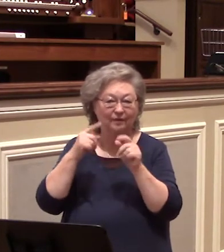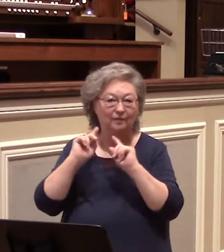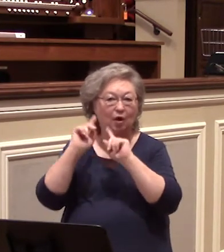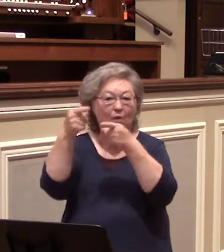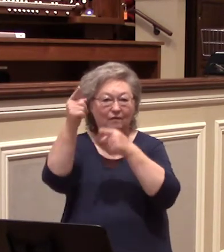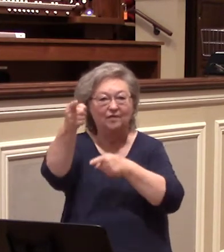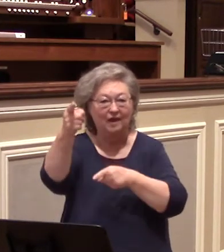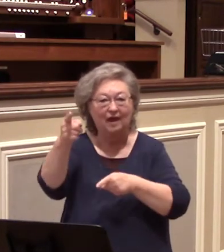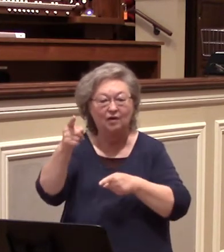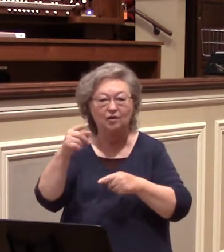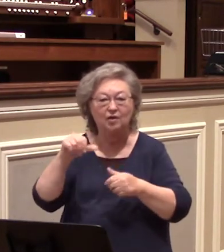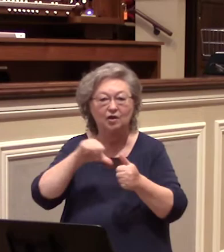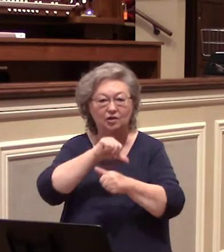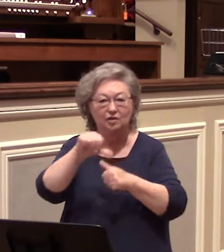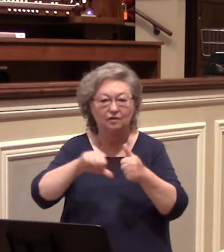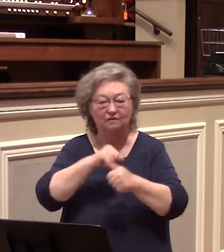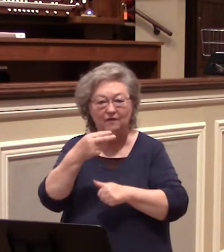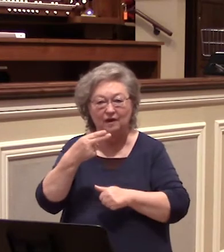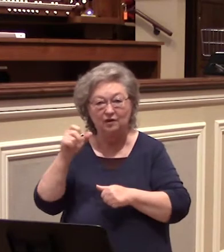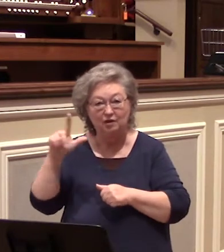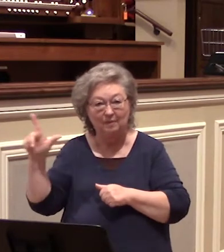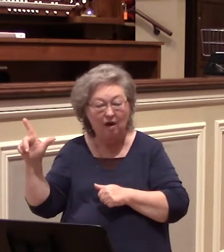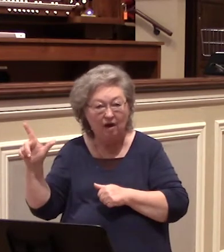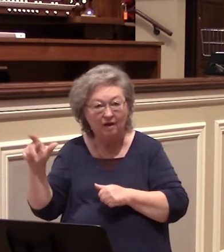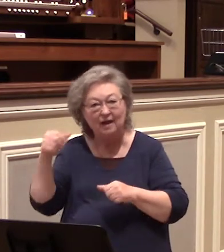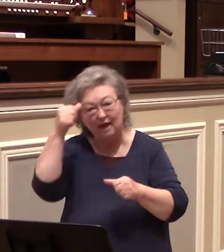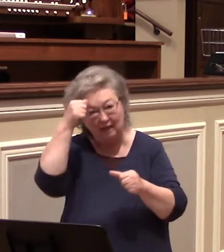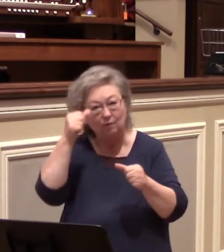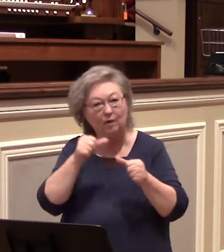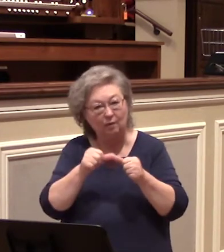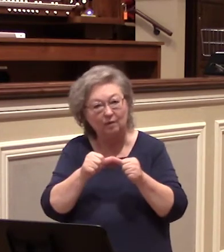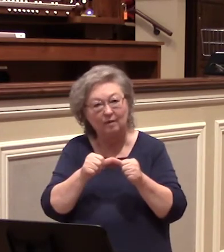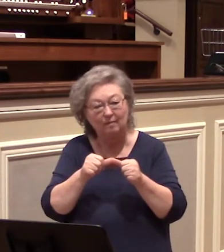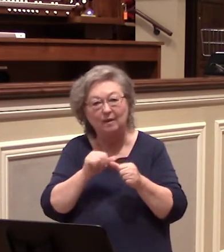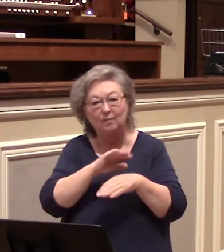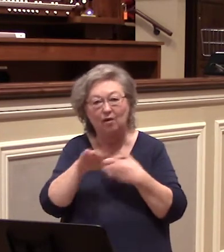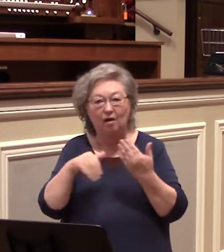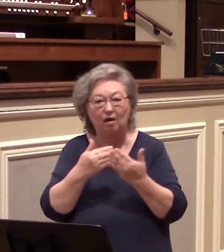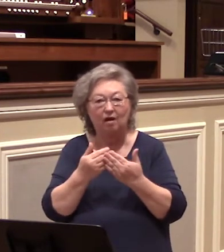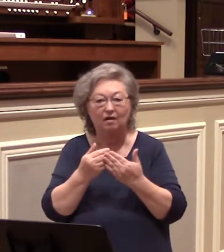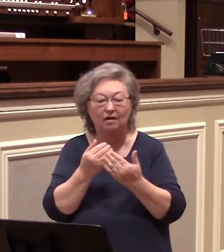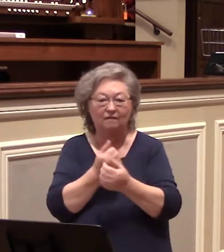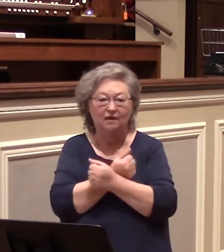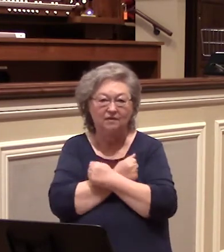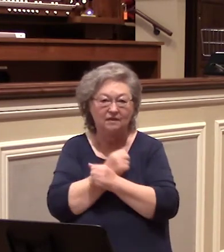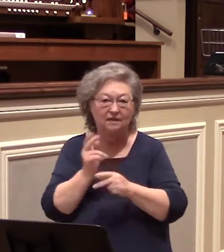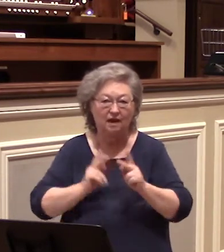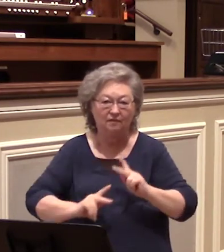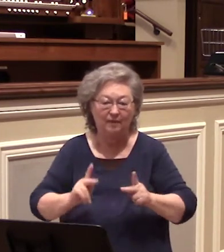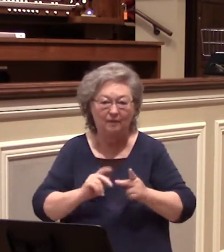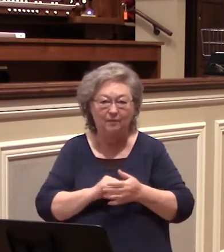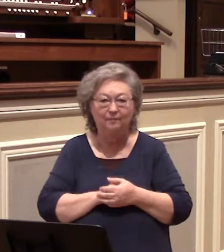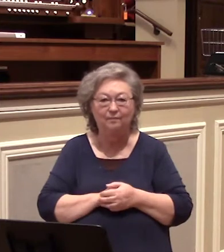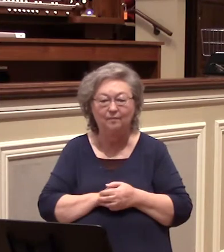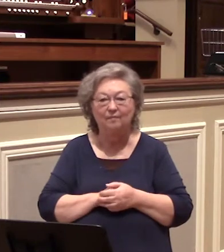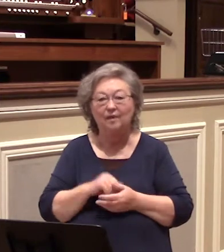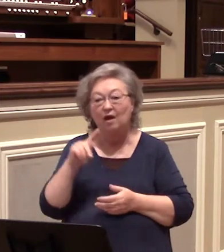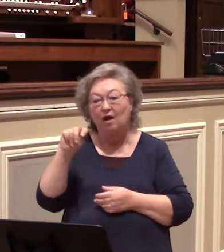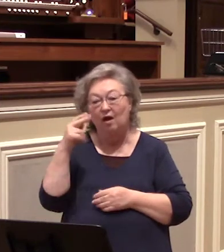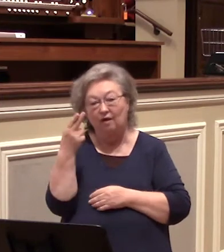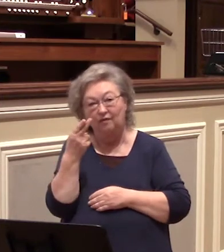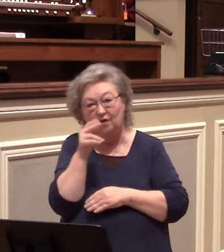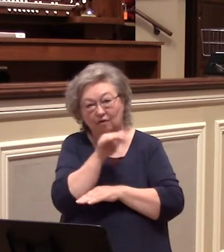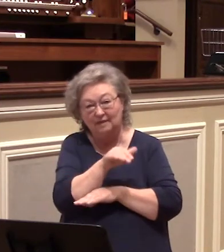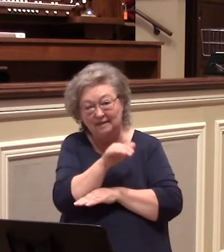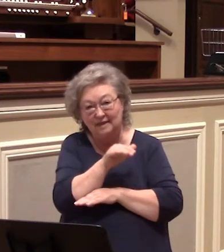any activities this Wednesday night, but on Christmas Eve night, this coming Thursday night, we'll have two Christmas Eve services. Hopefully